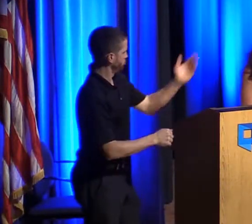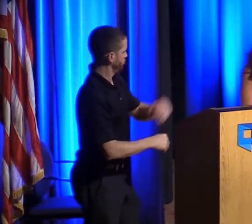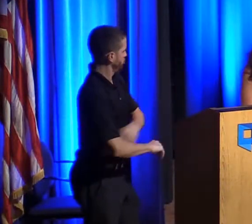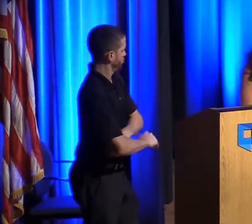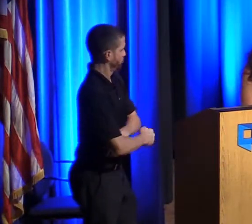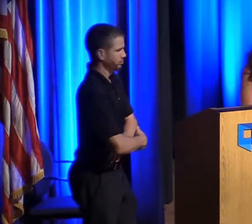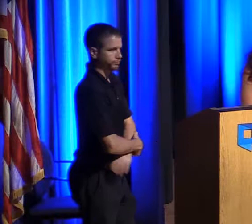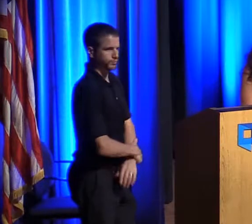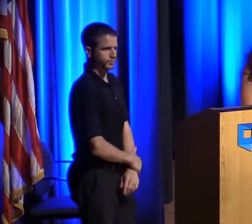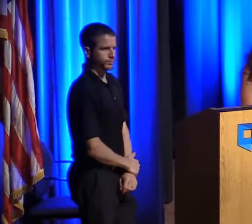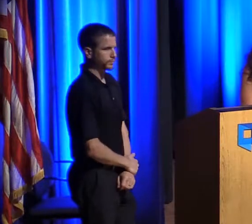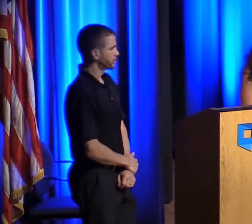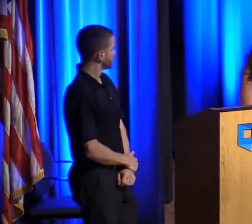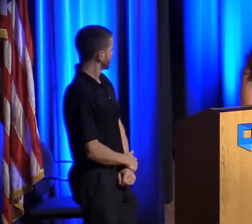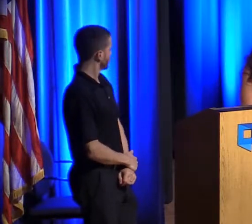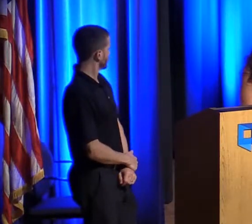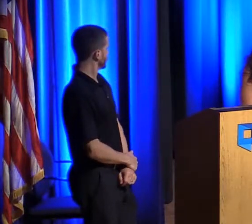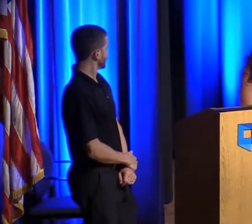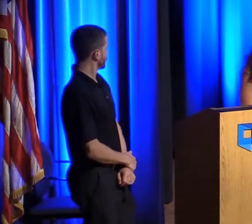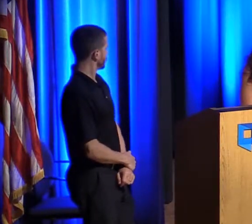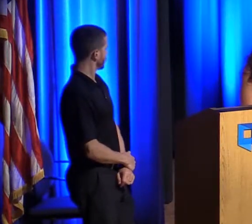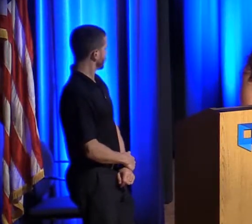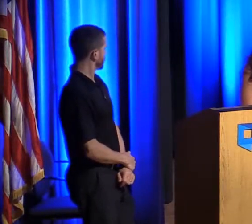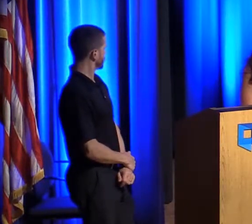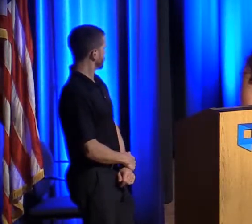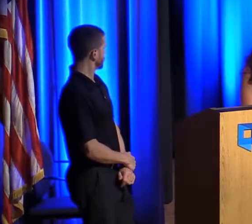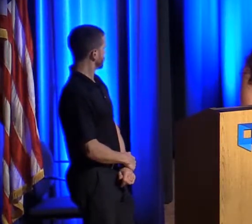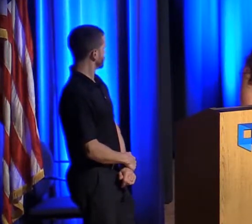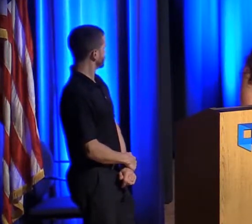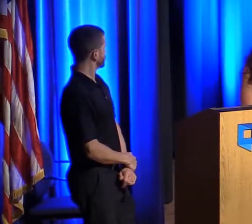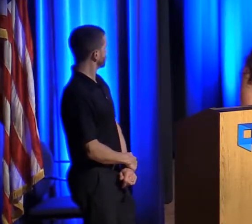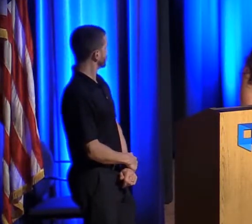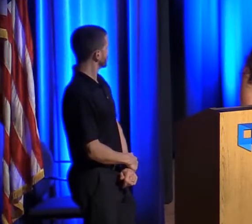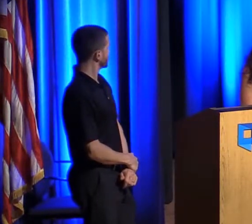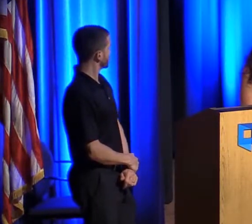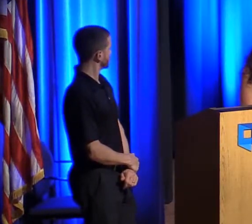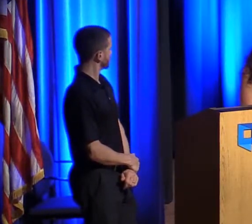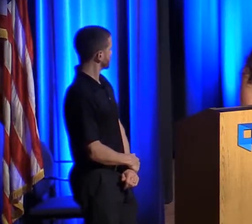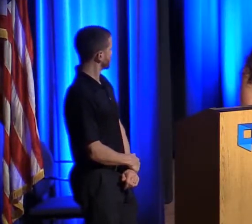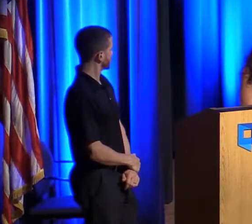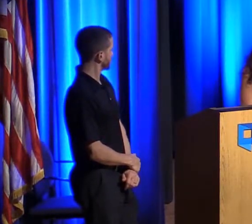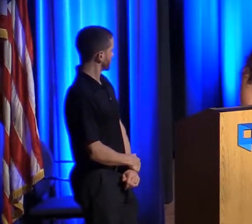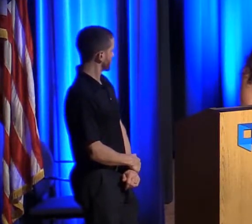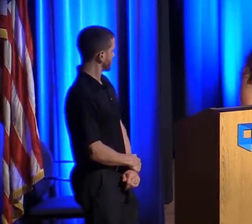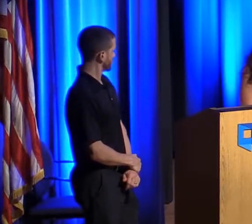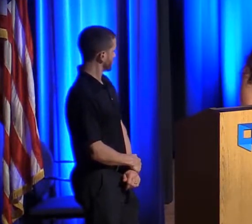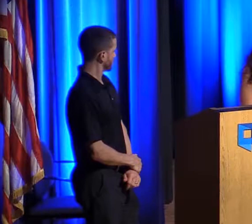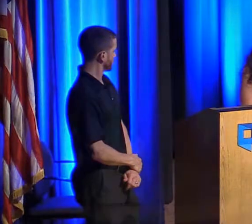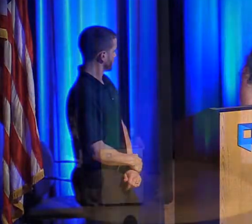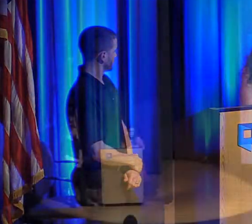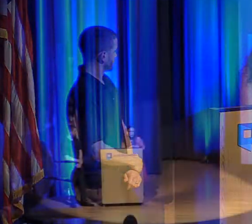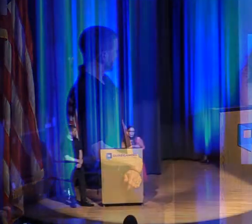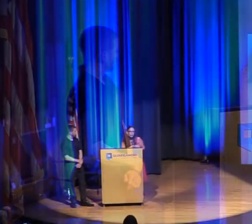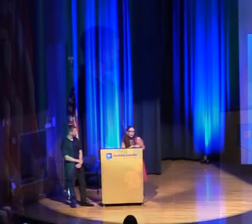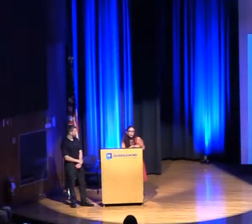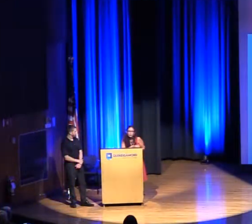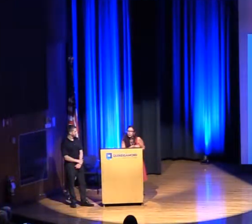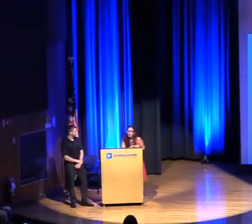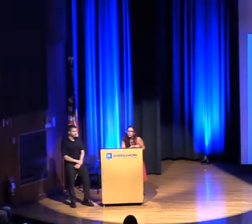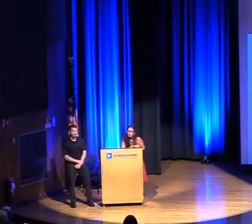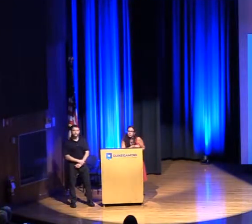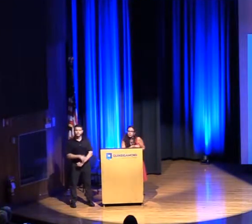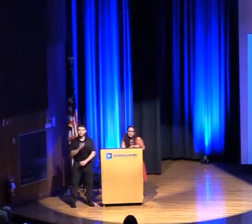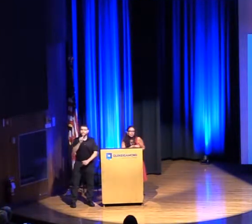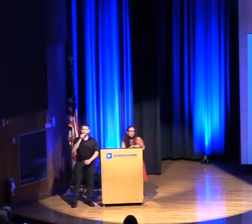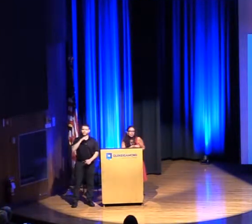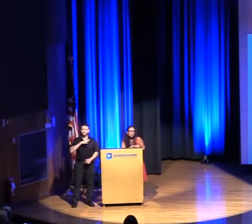if you haven't. She gave a remarkable TED Talk, which is called The Danger of a Single Story. Who has heard